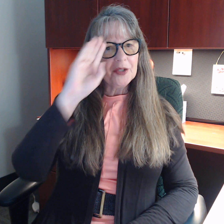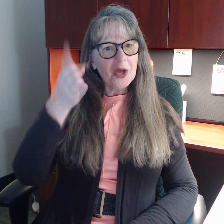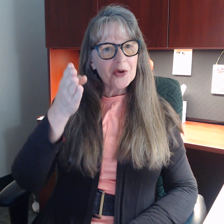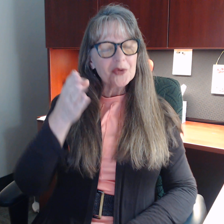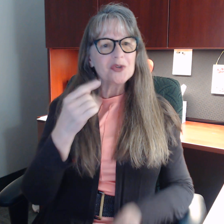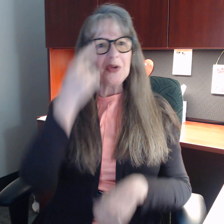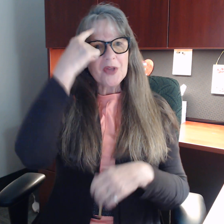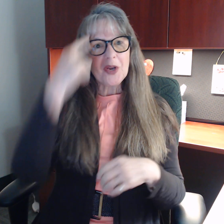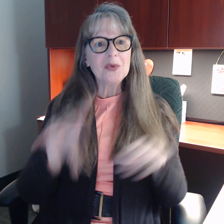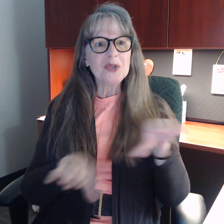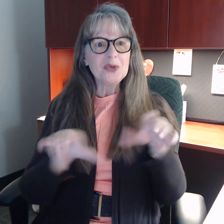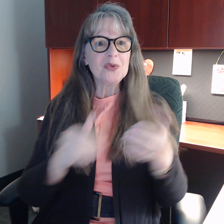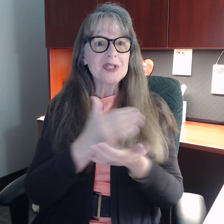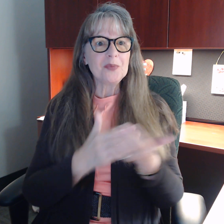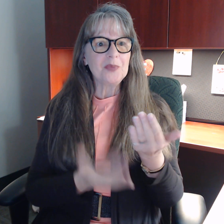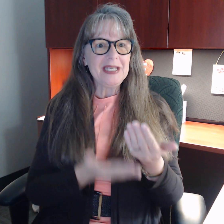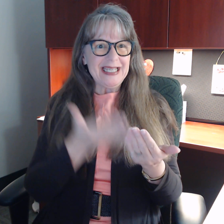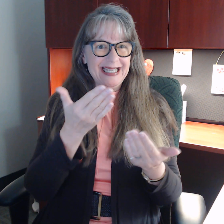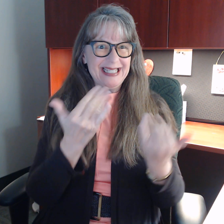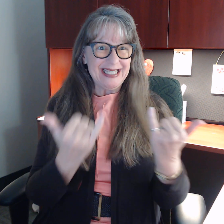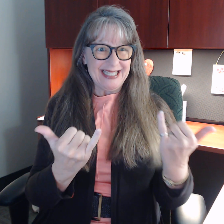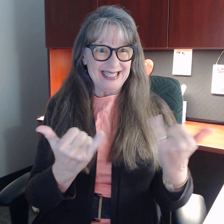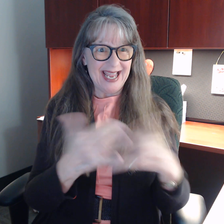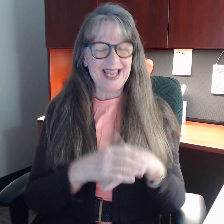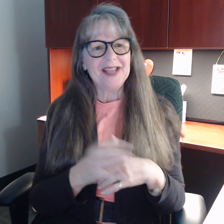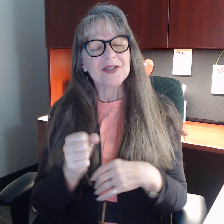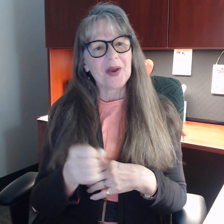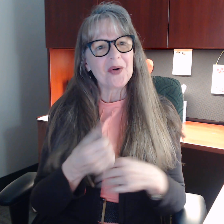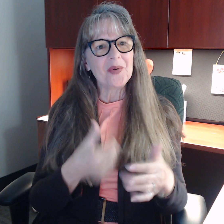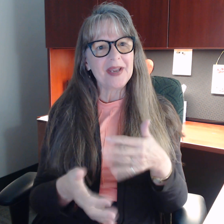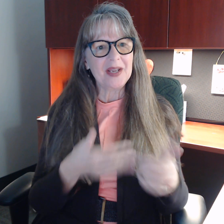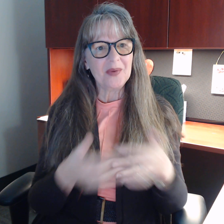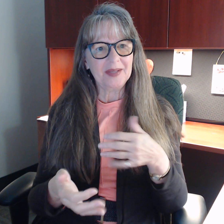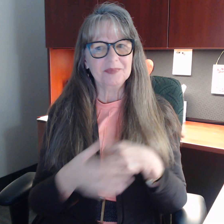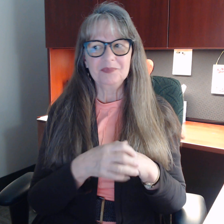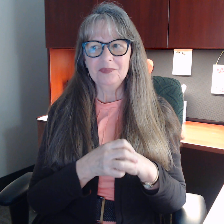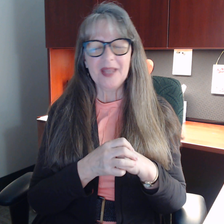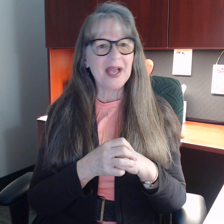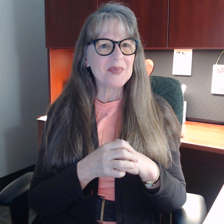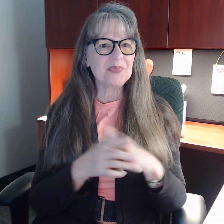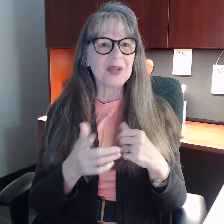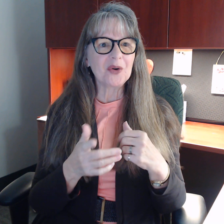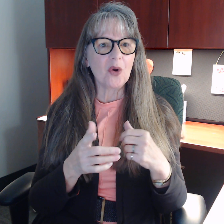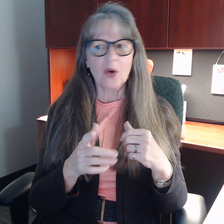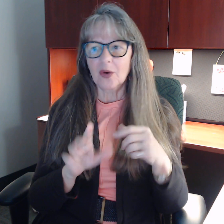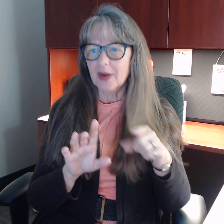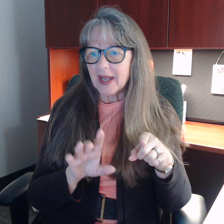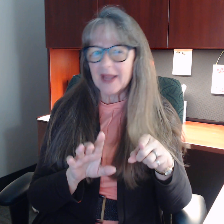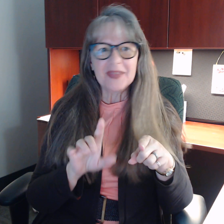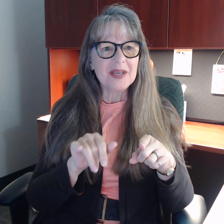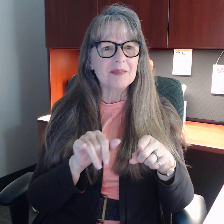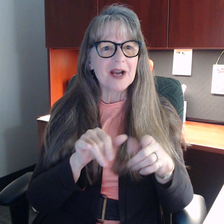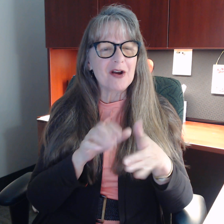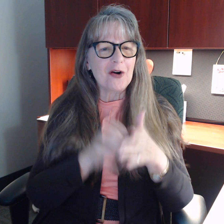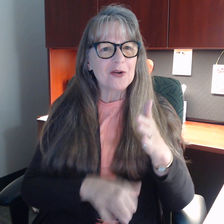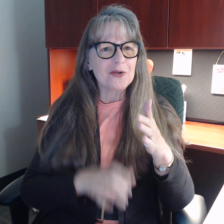Hello, so I thought I would do something easy today. So anyway, I think my article is